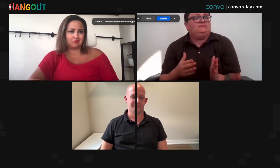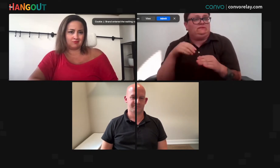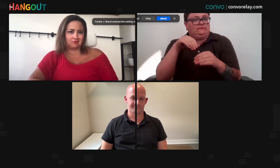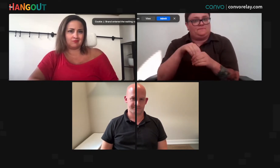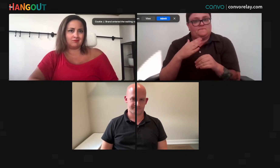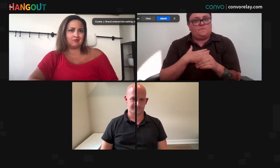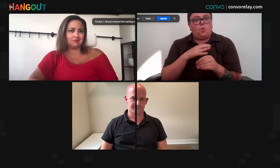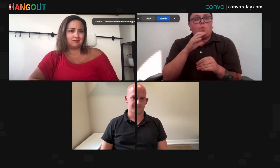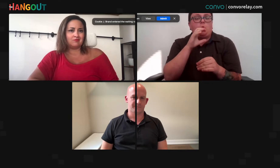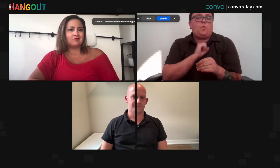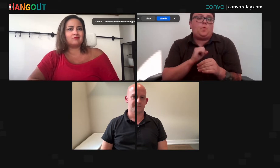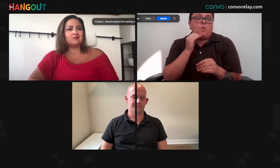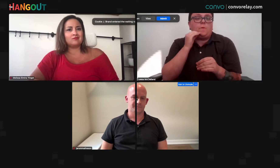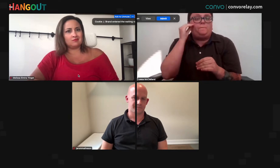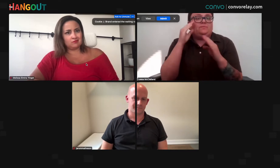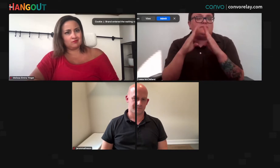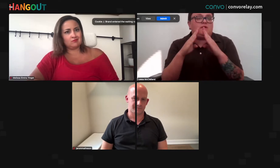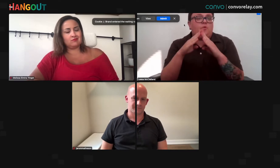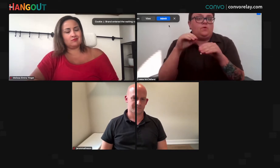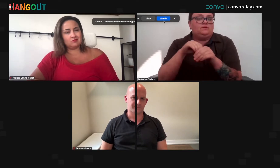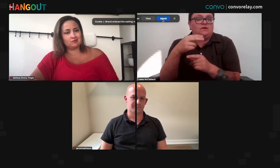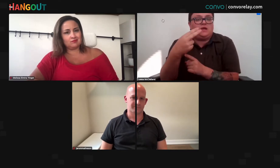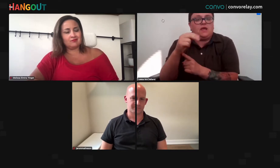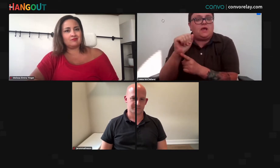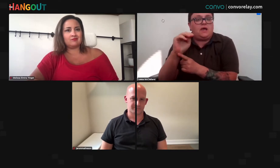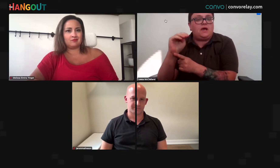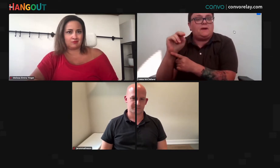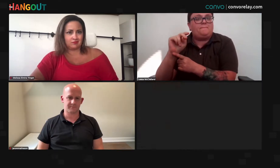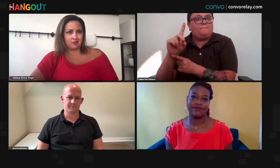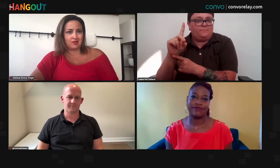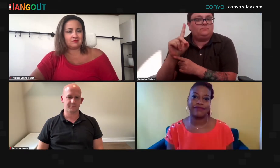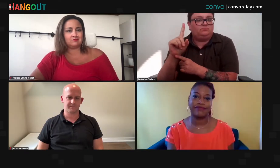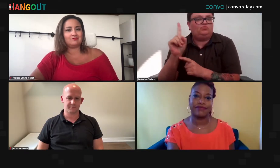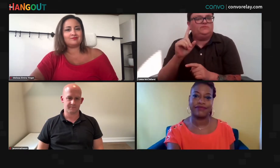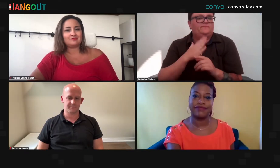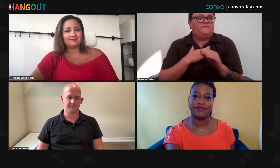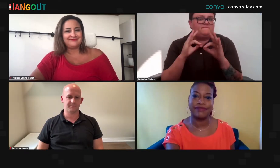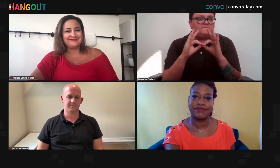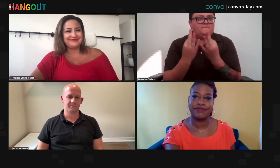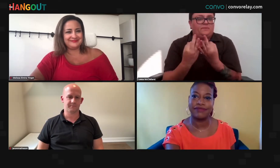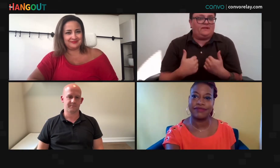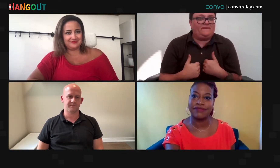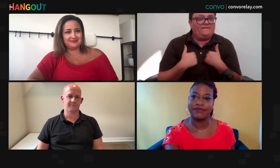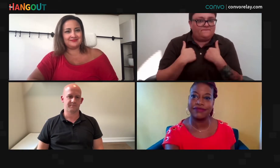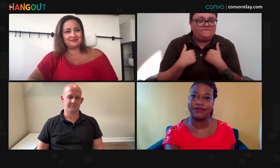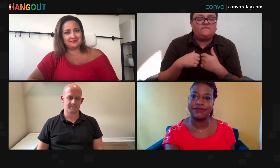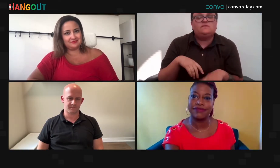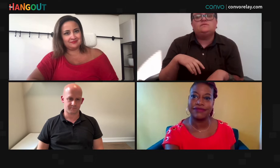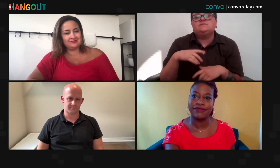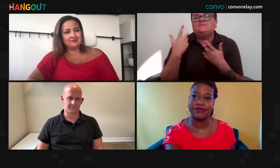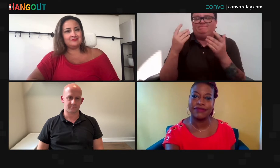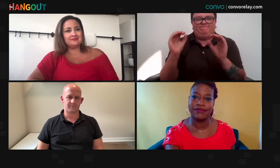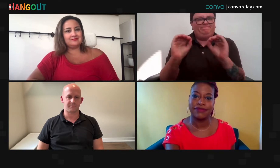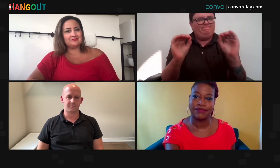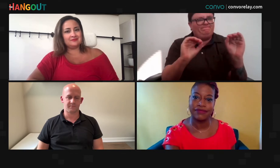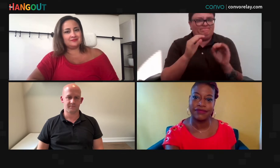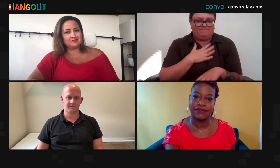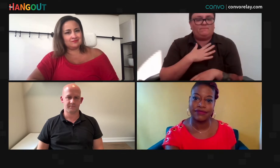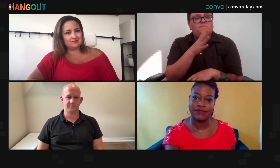There was not very many therapists in Hammond, where my family lives.